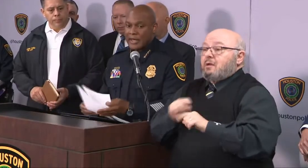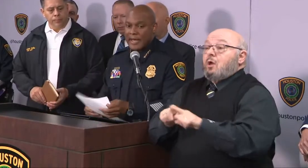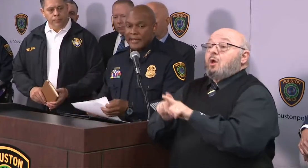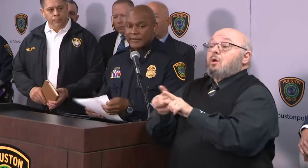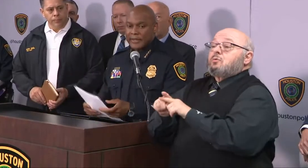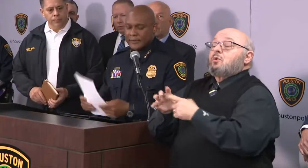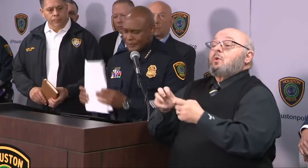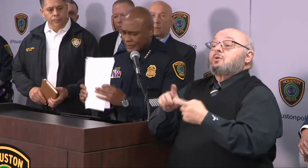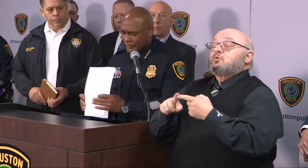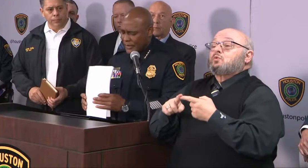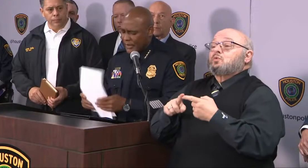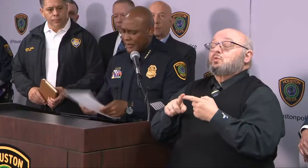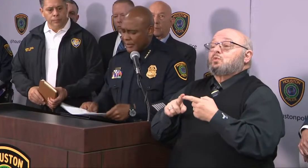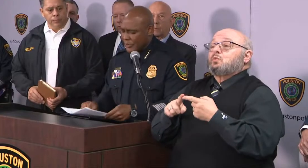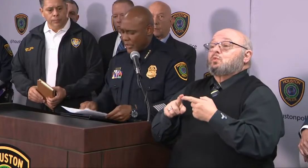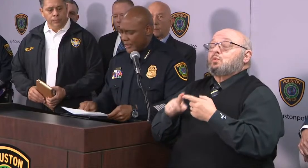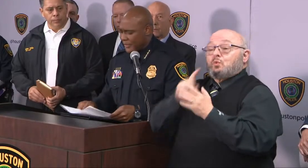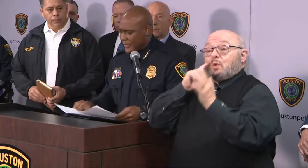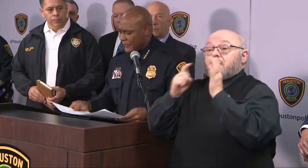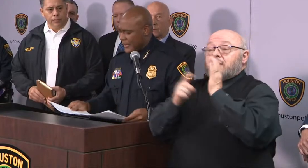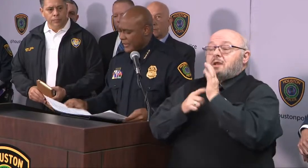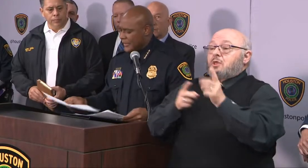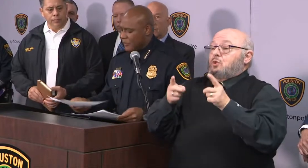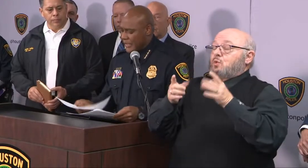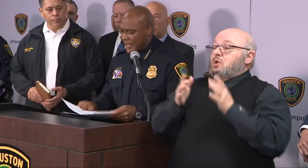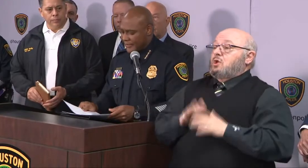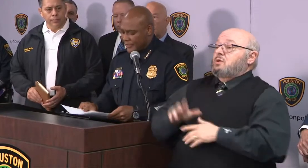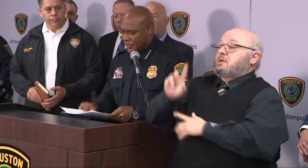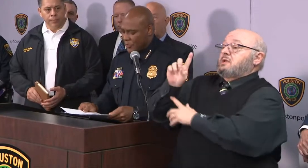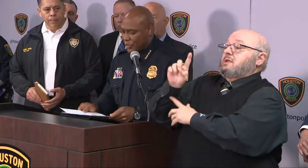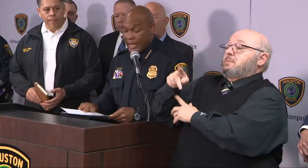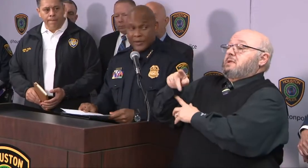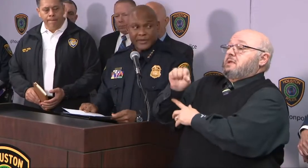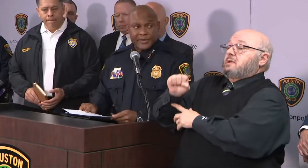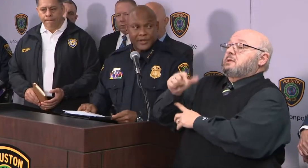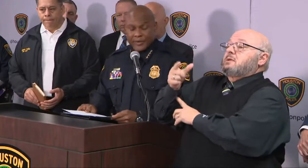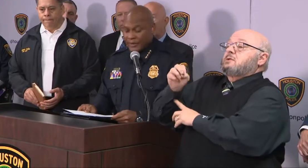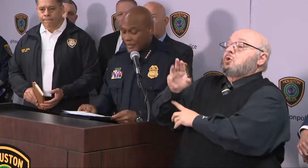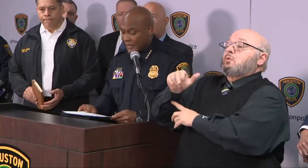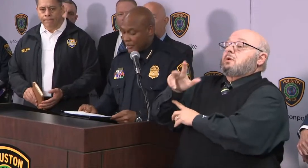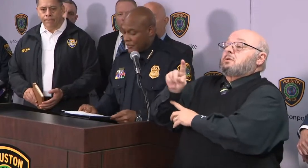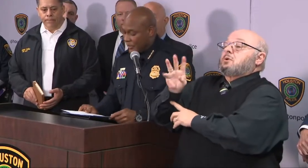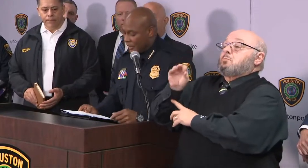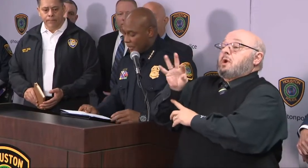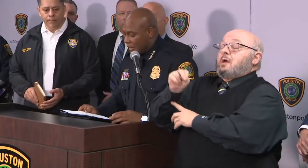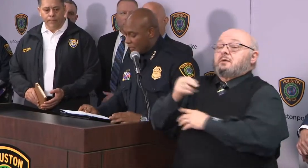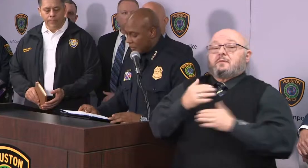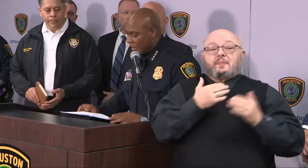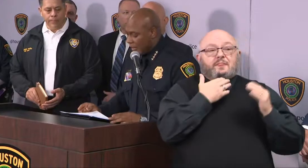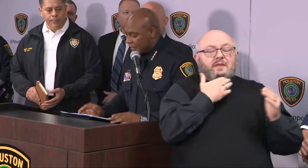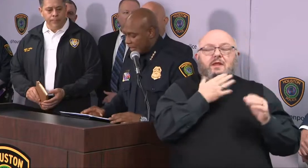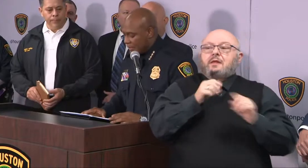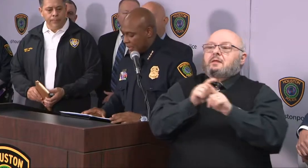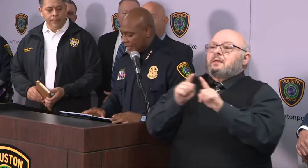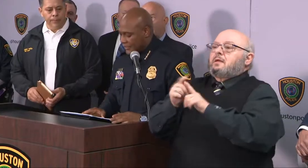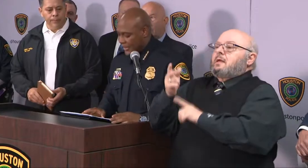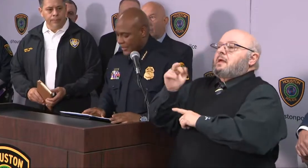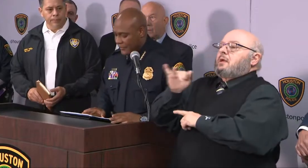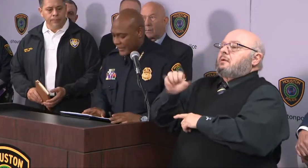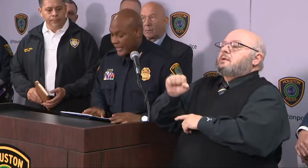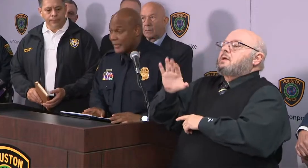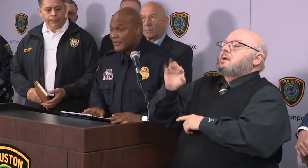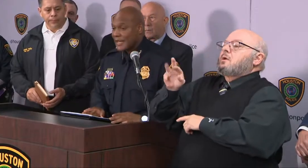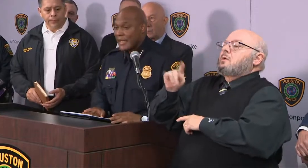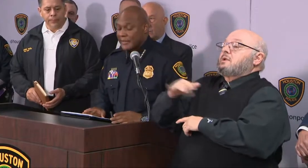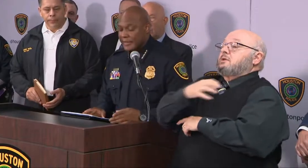want to acknowledge the director of DPS, Gerald Brown, is here. Thank you. And also Harris County